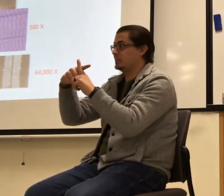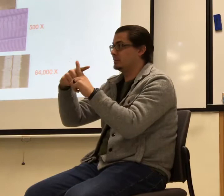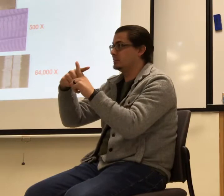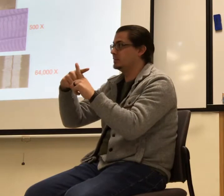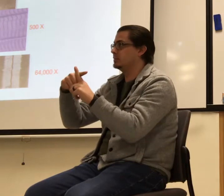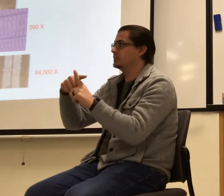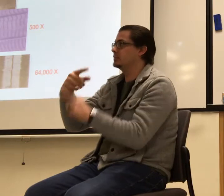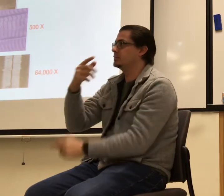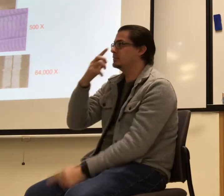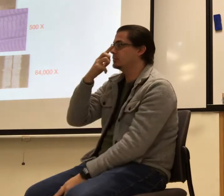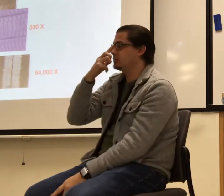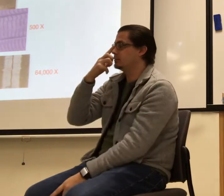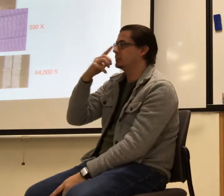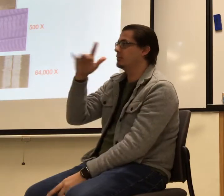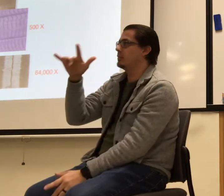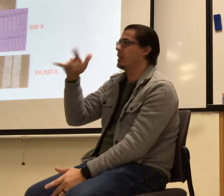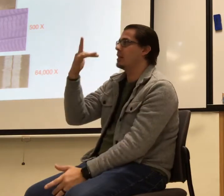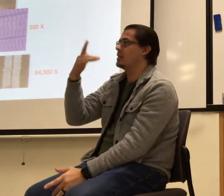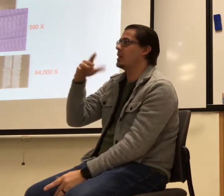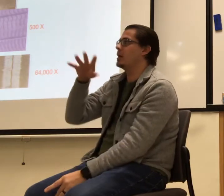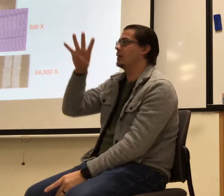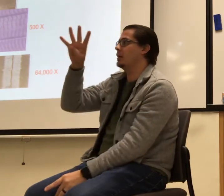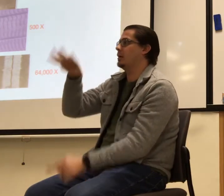the light bands.